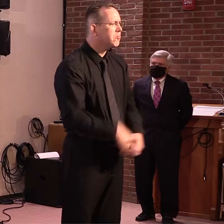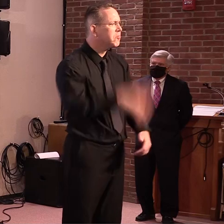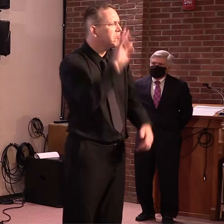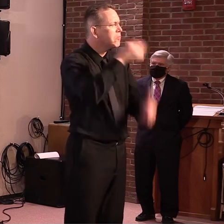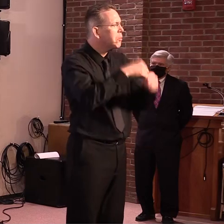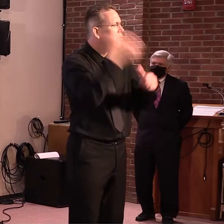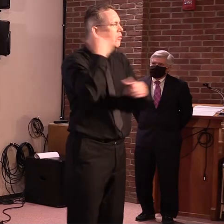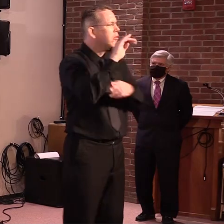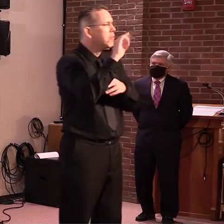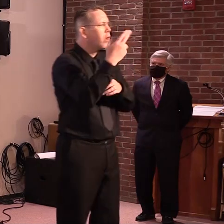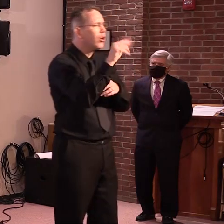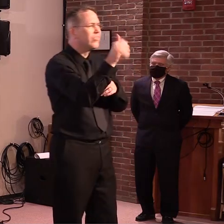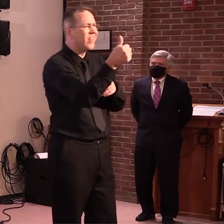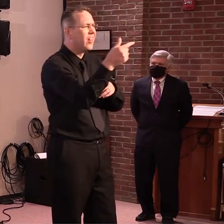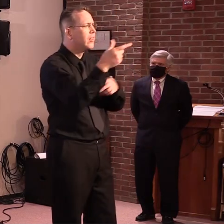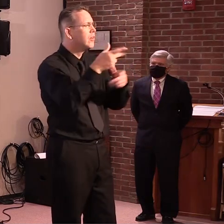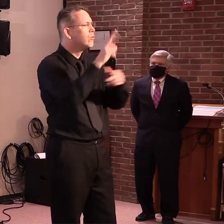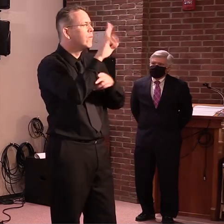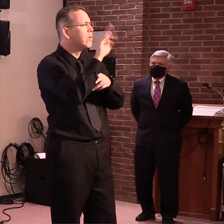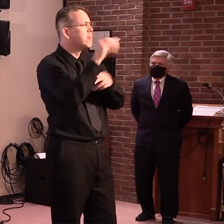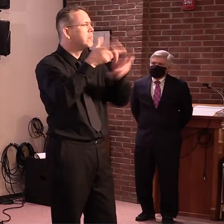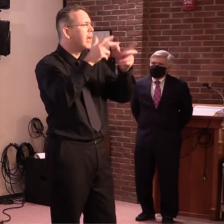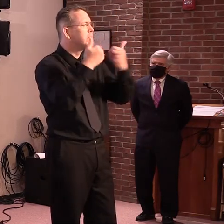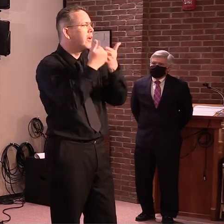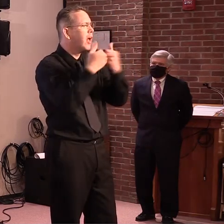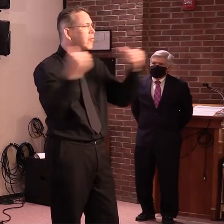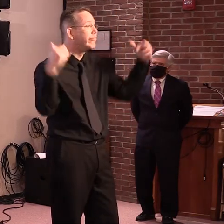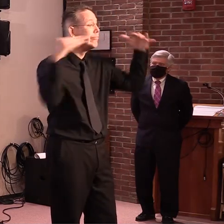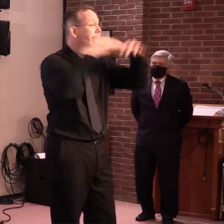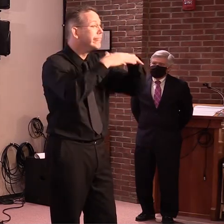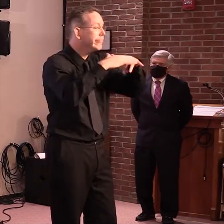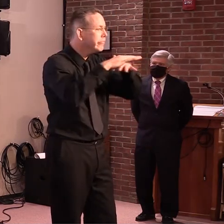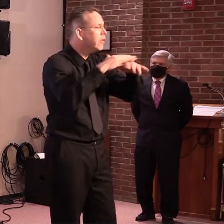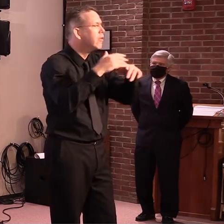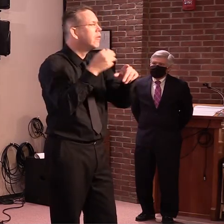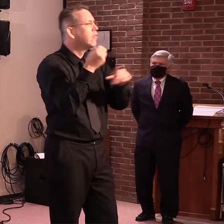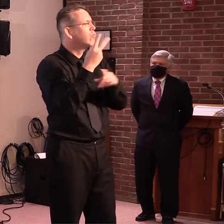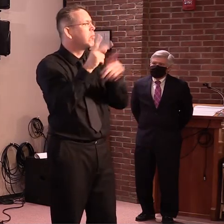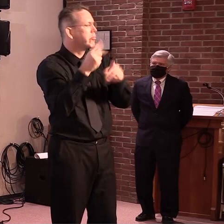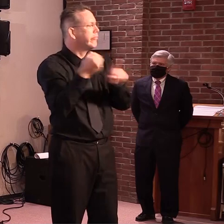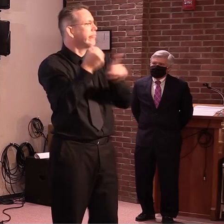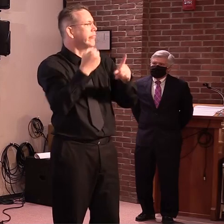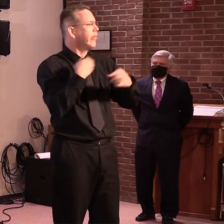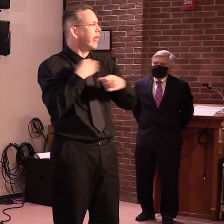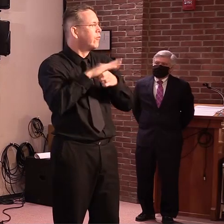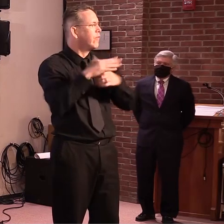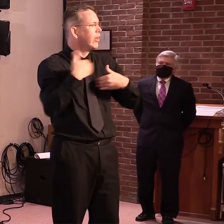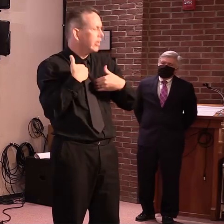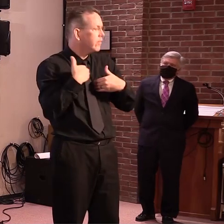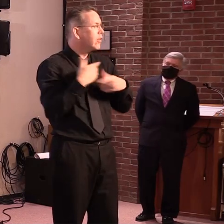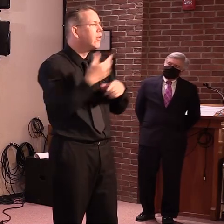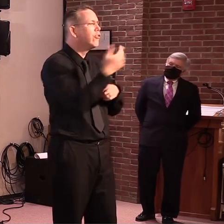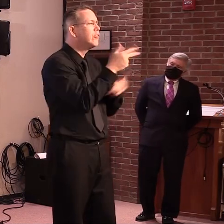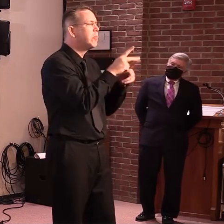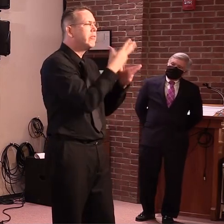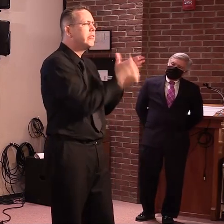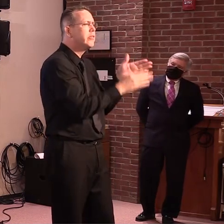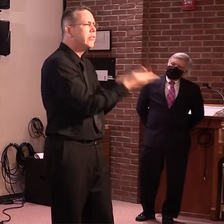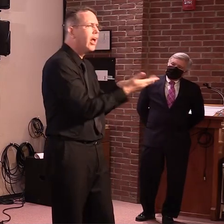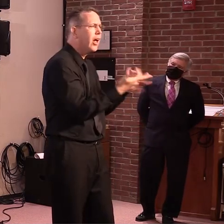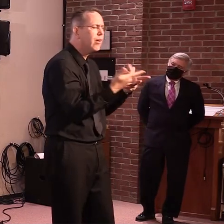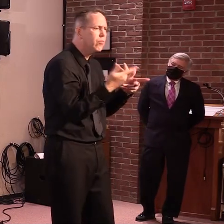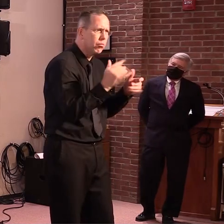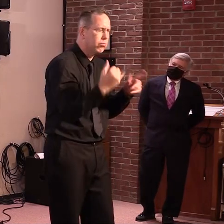I'm not sure that changes anything about our perception of the spread. We know that it spread incredibly quick, especially in